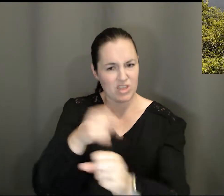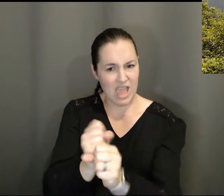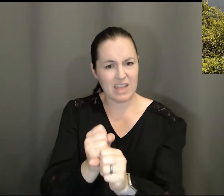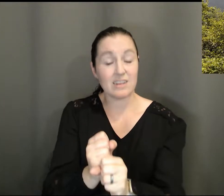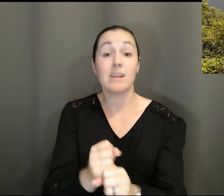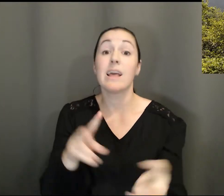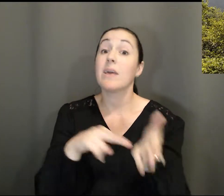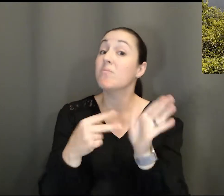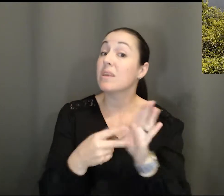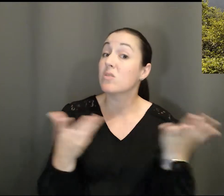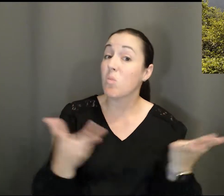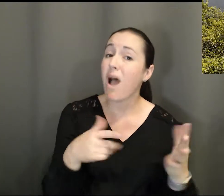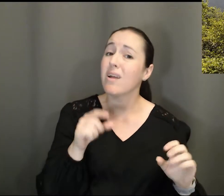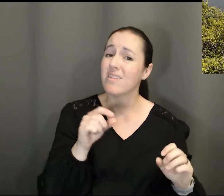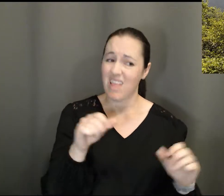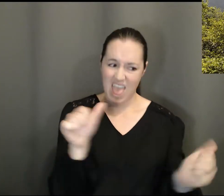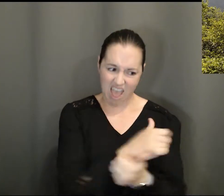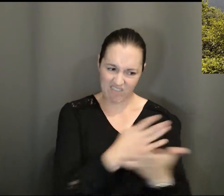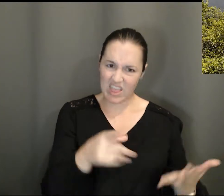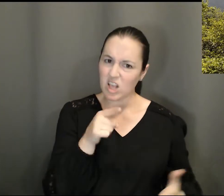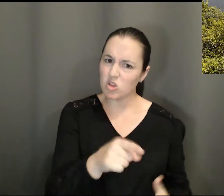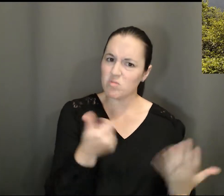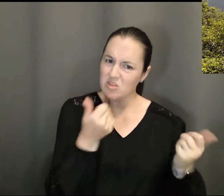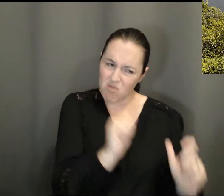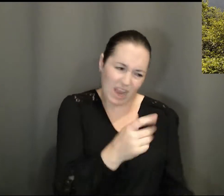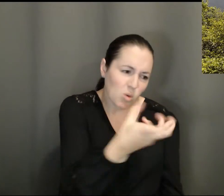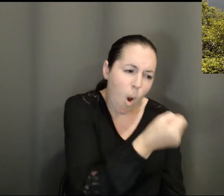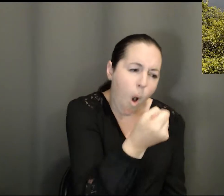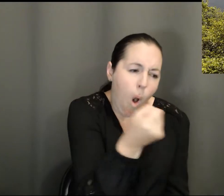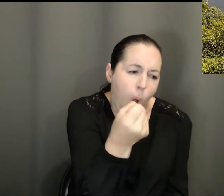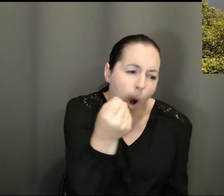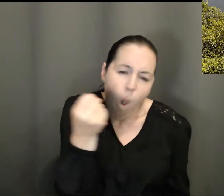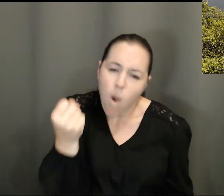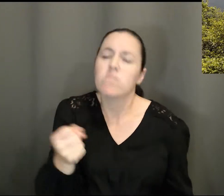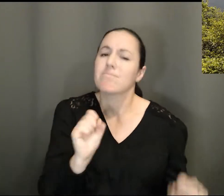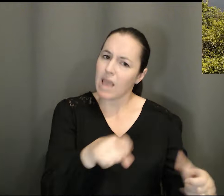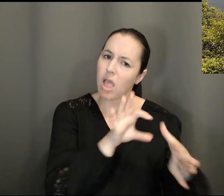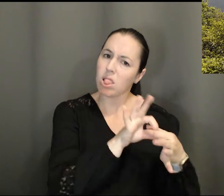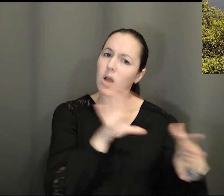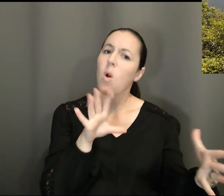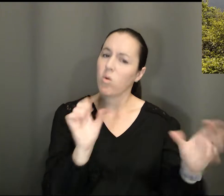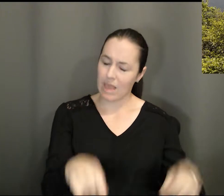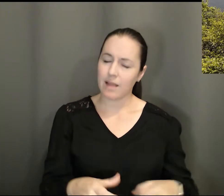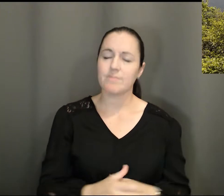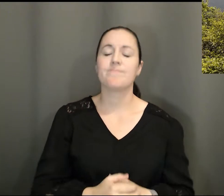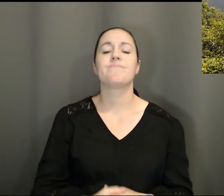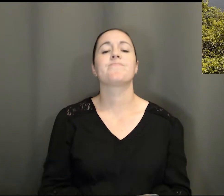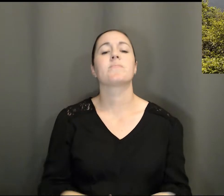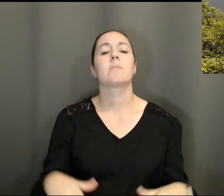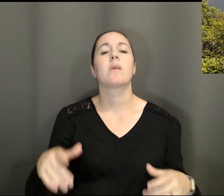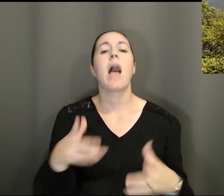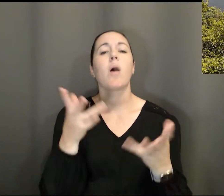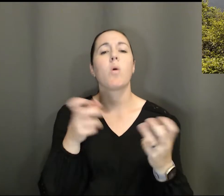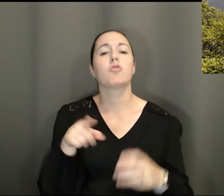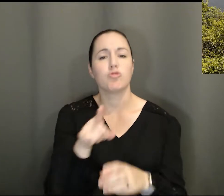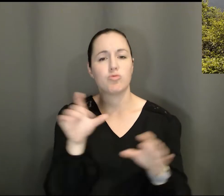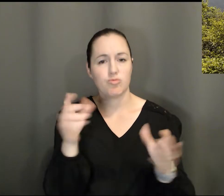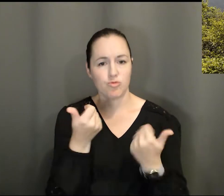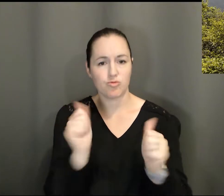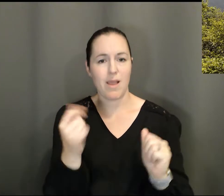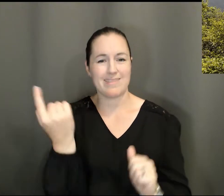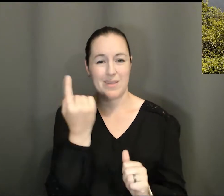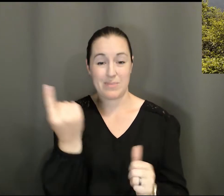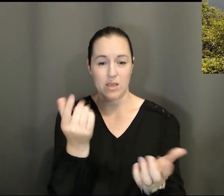to clench your fists. And I want you to imagine yourself holding on to something that you, in fact, have been holding on